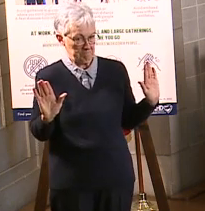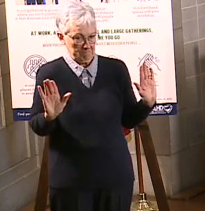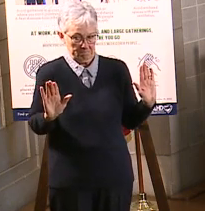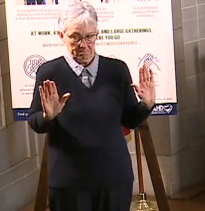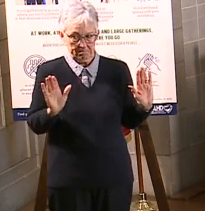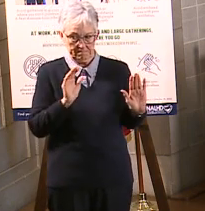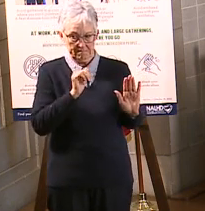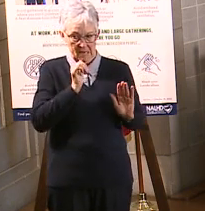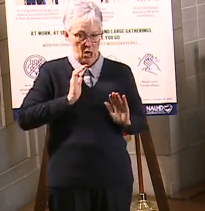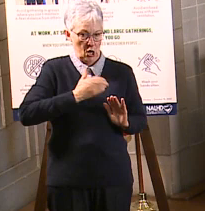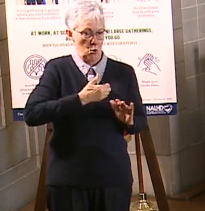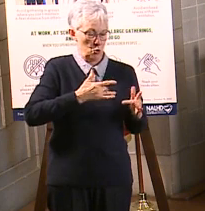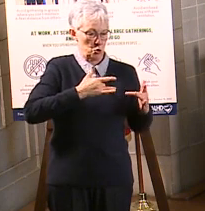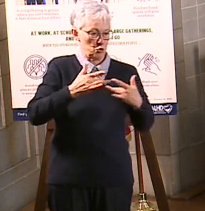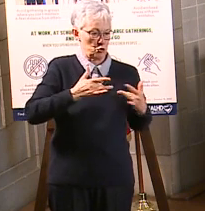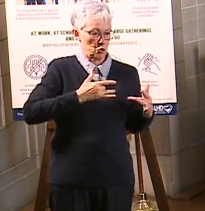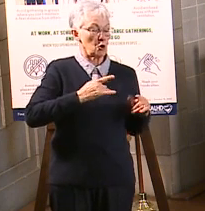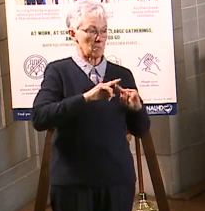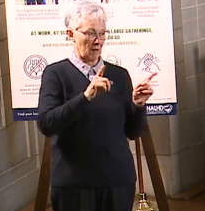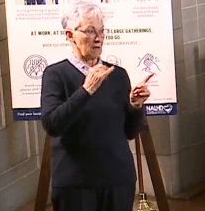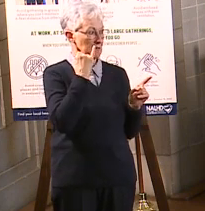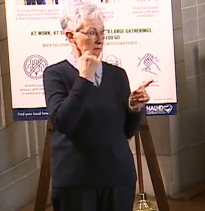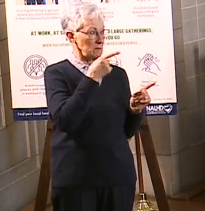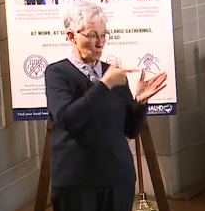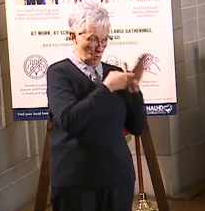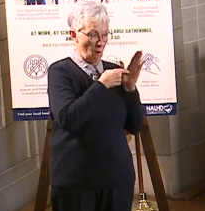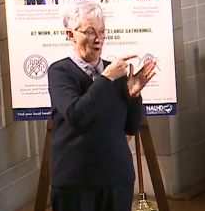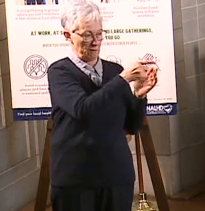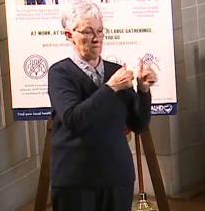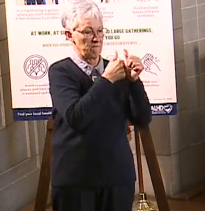St. Francis is delivering on their contract obligations to do so.